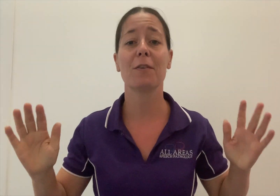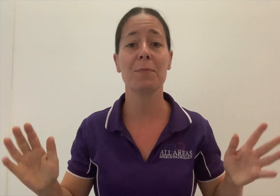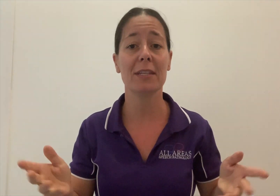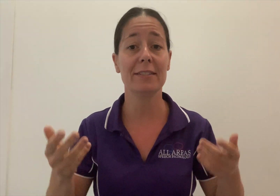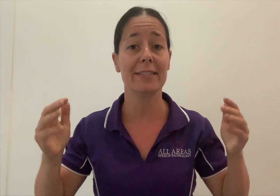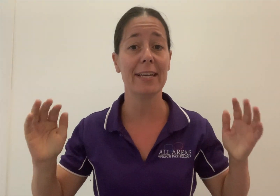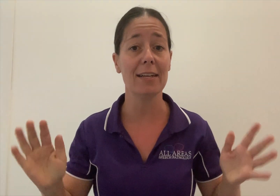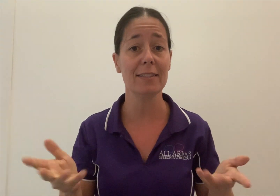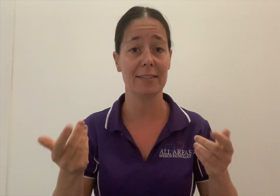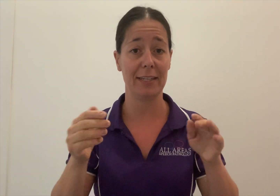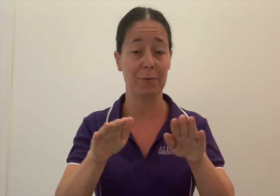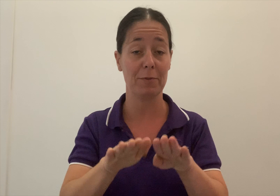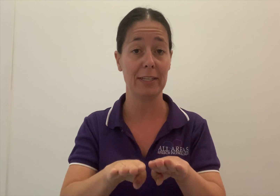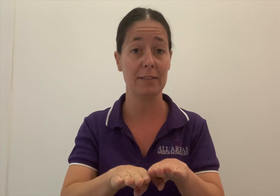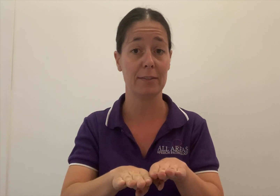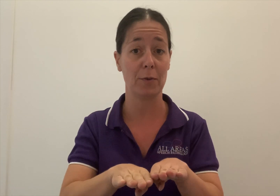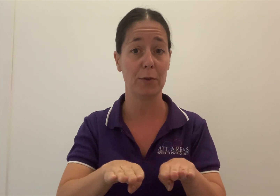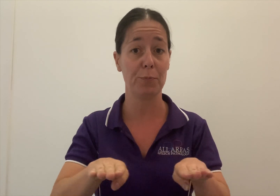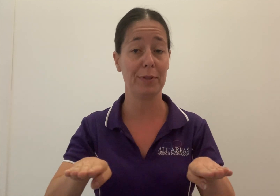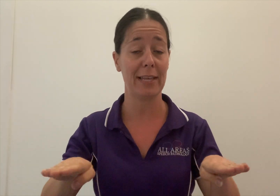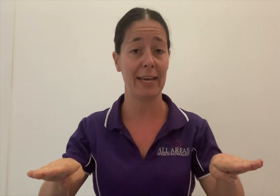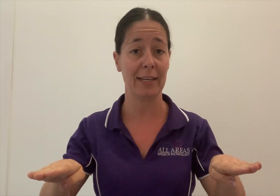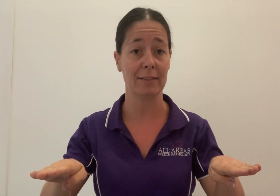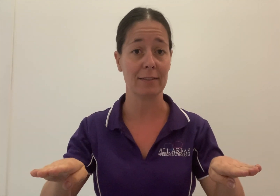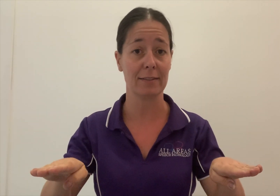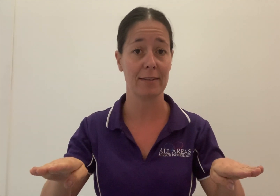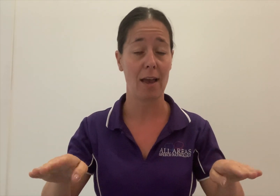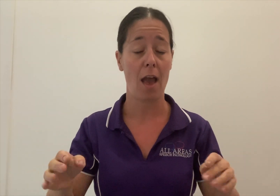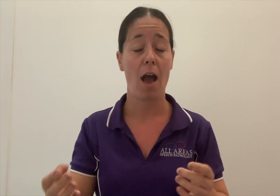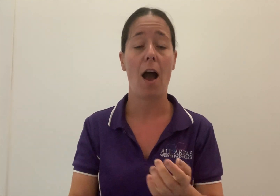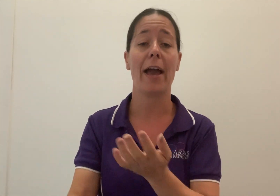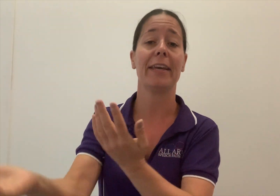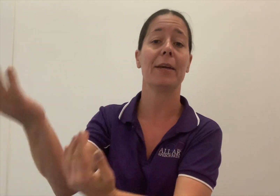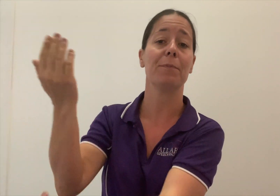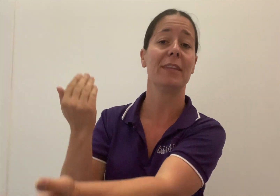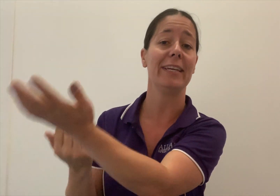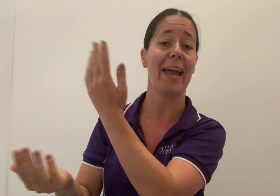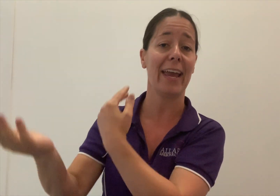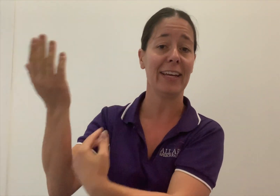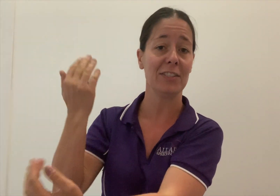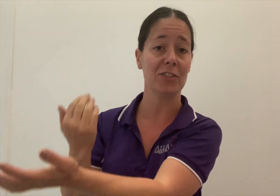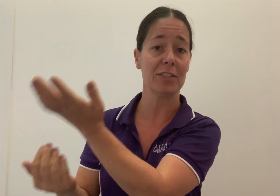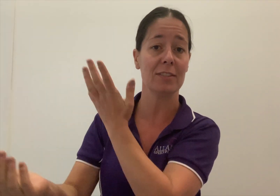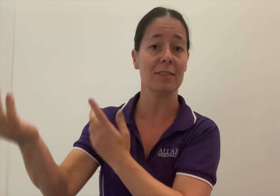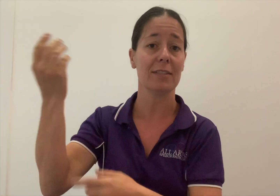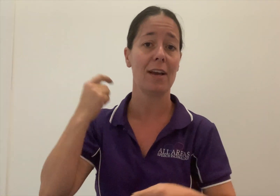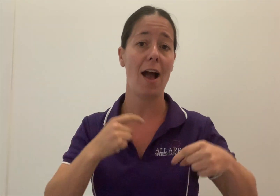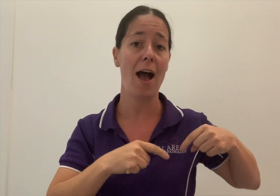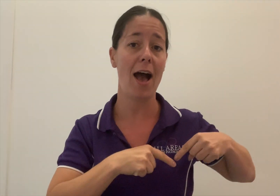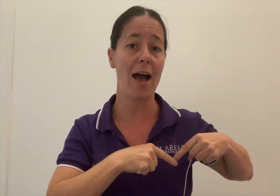the dusty red soil plains. I am the ancient